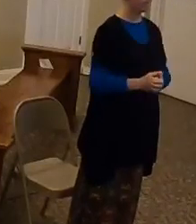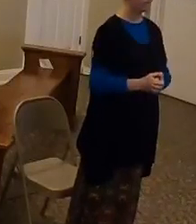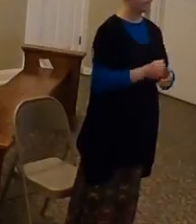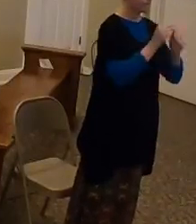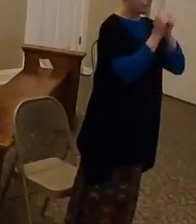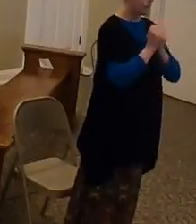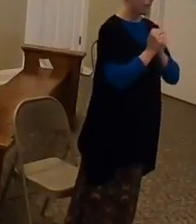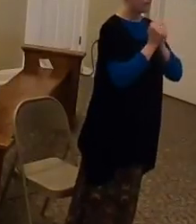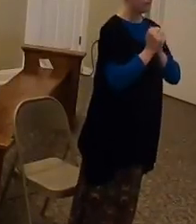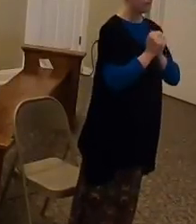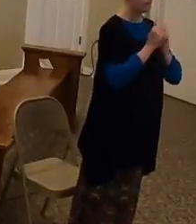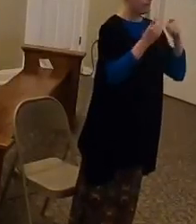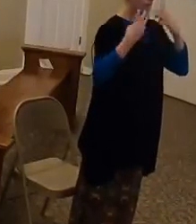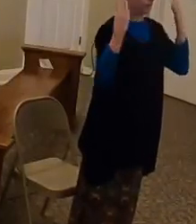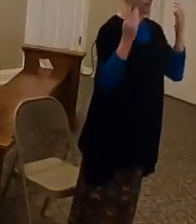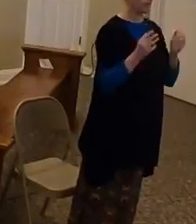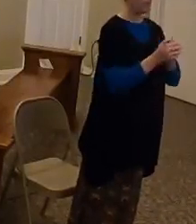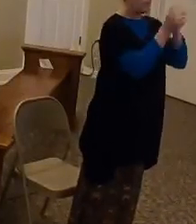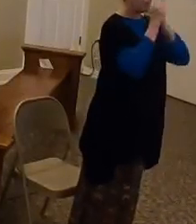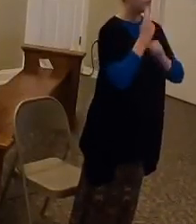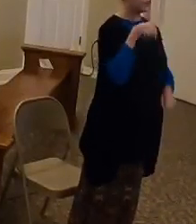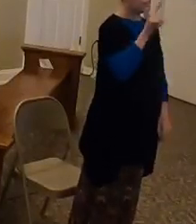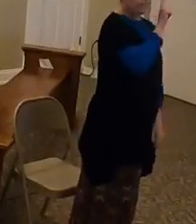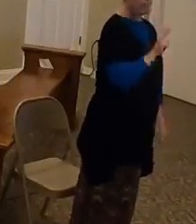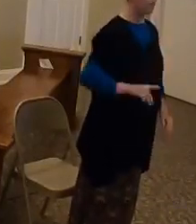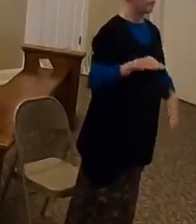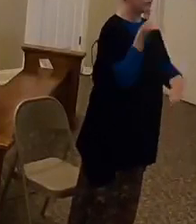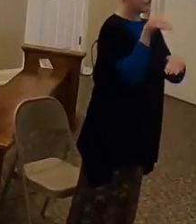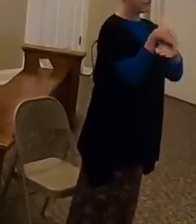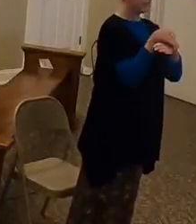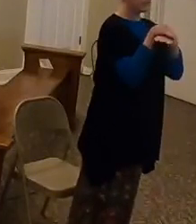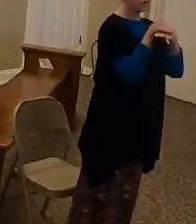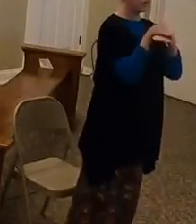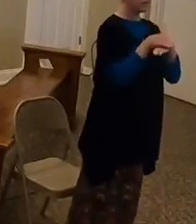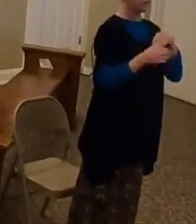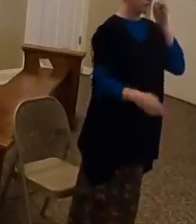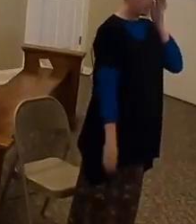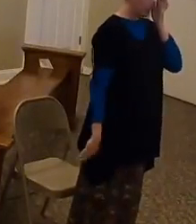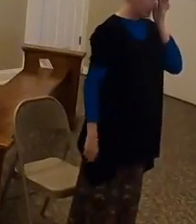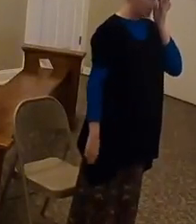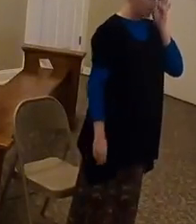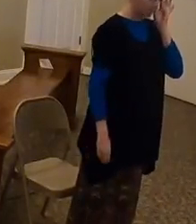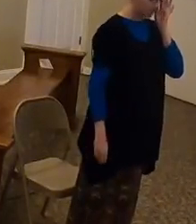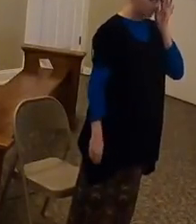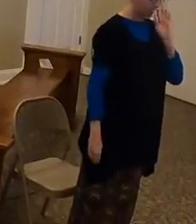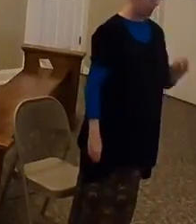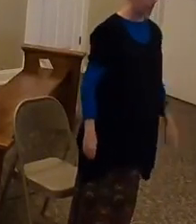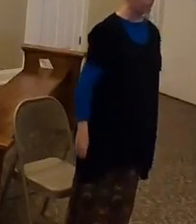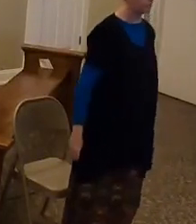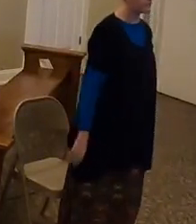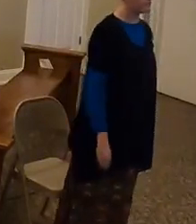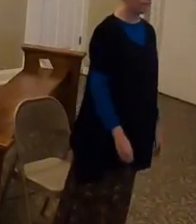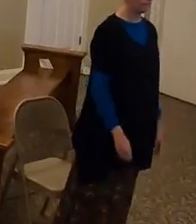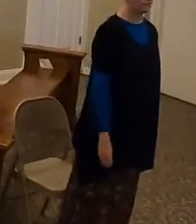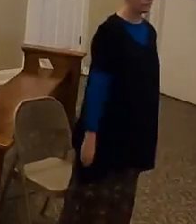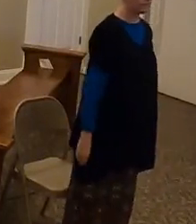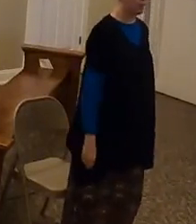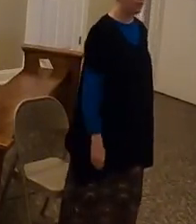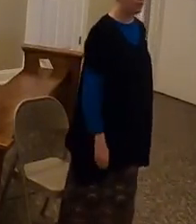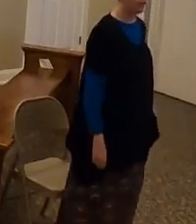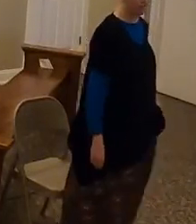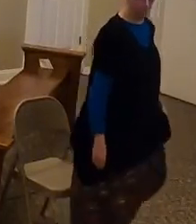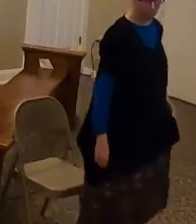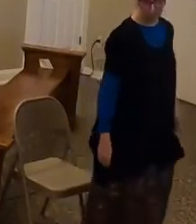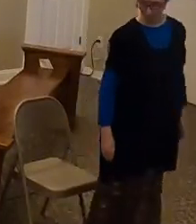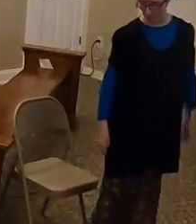hallelujah. Amen, amen, hallelujah. Let's worship the Lord tonight. Hallelujah, Jesus. Hallelujah, have your way,